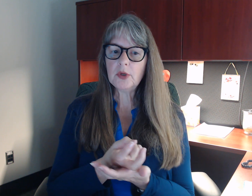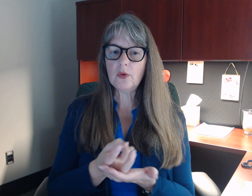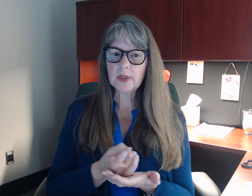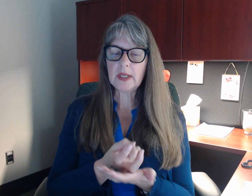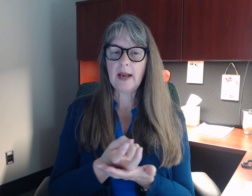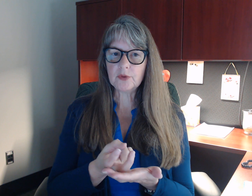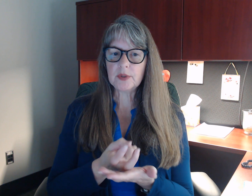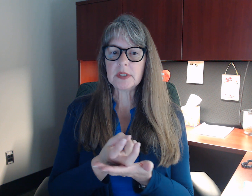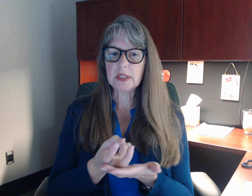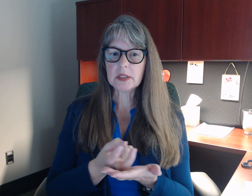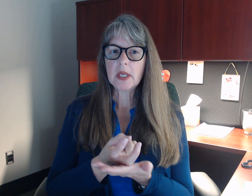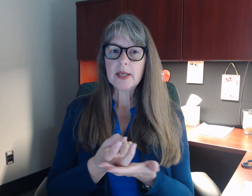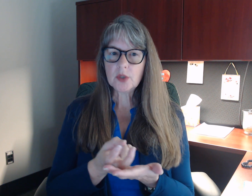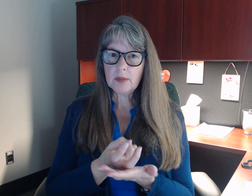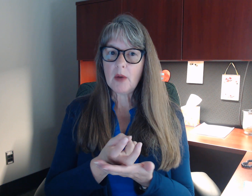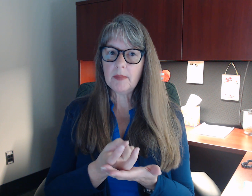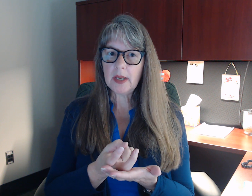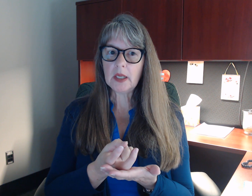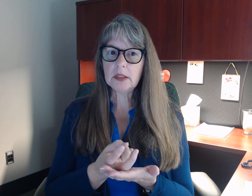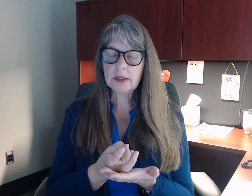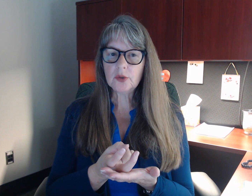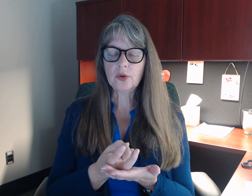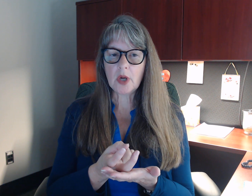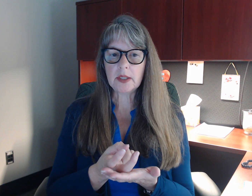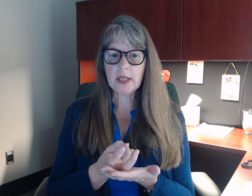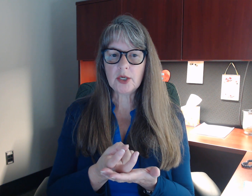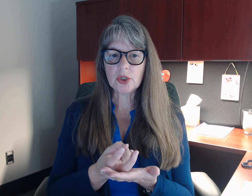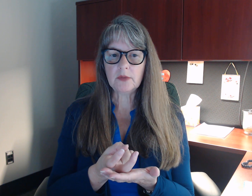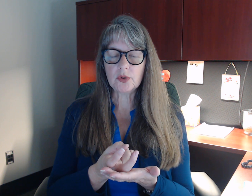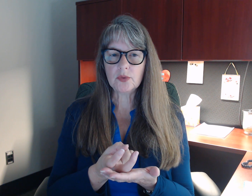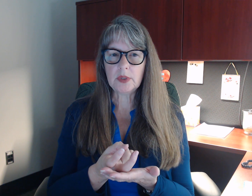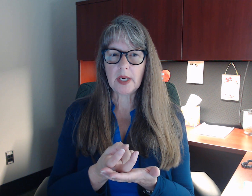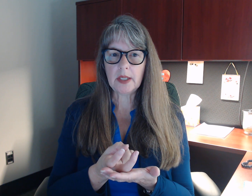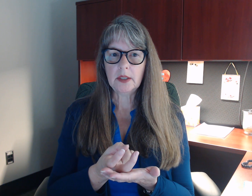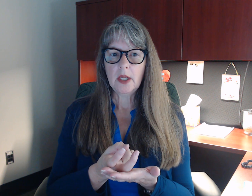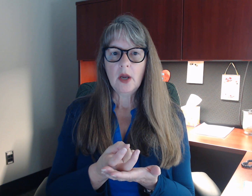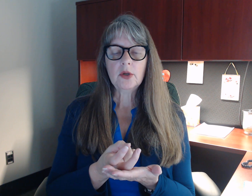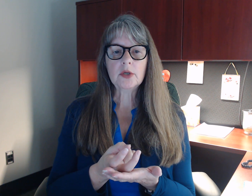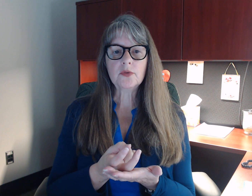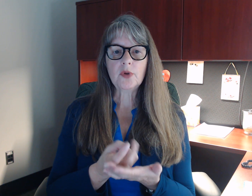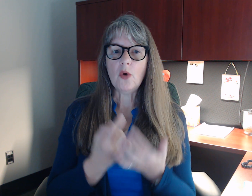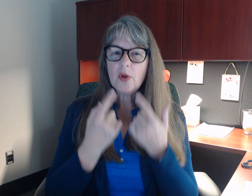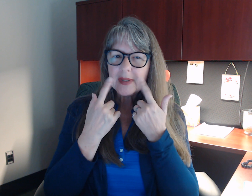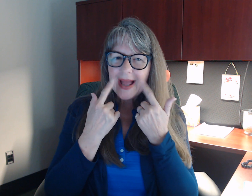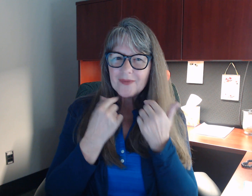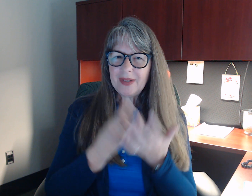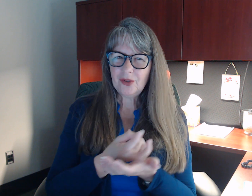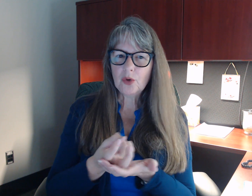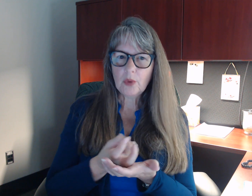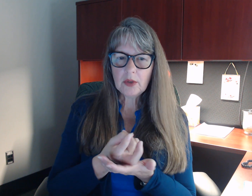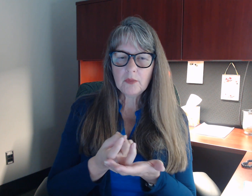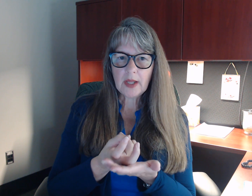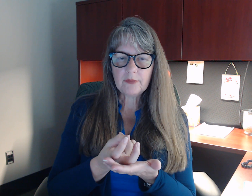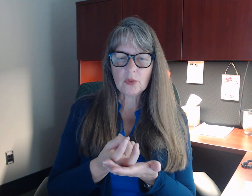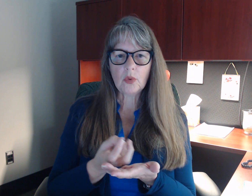over in laughter, it's this. So you might want to make it clear your connotation if you're doing that. because oh, they were laughing, rolling over laughter, or like,